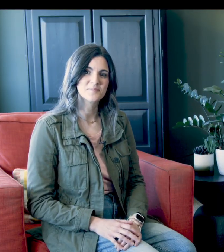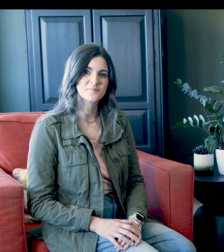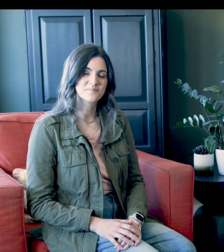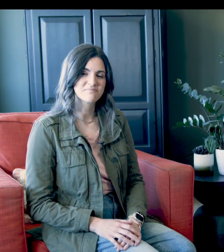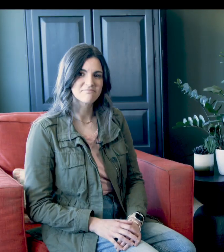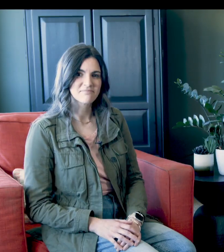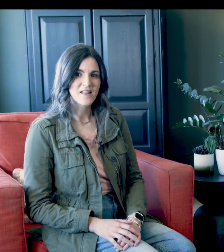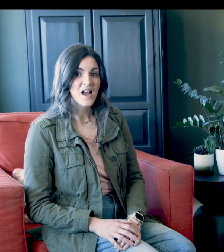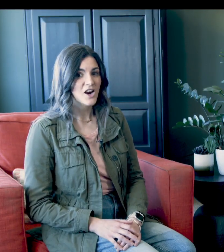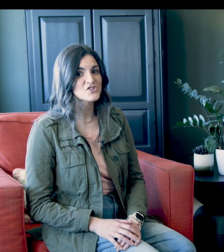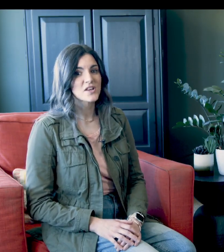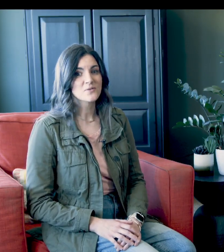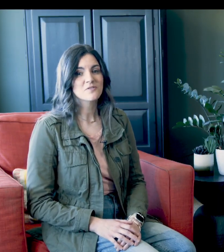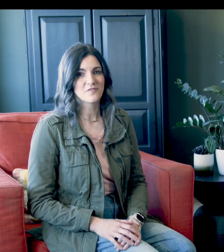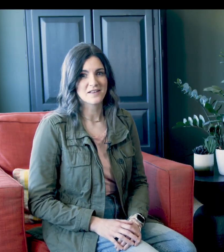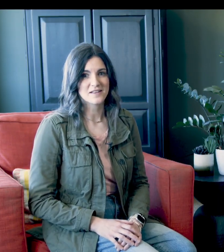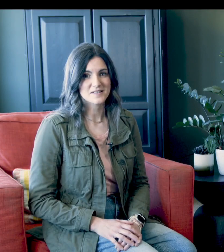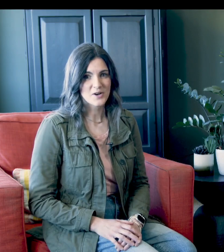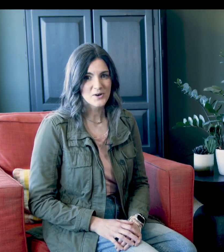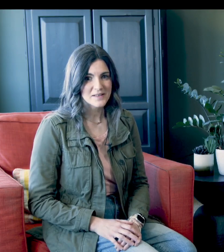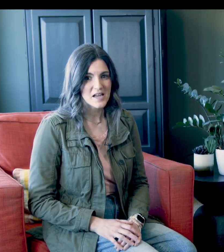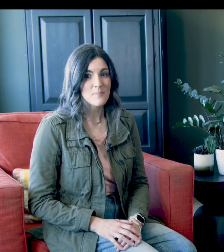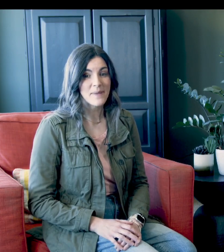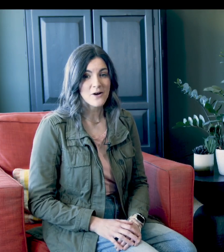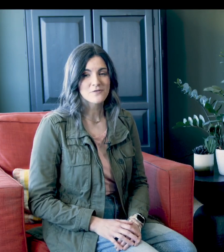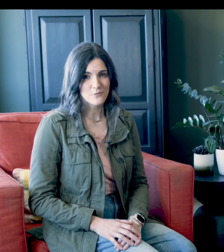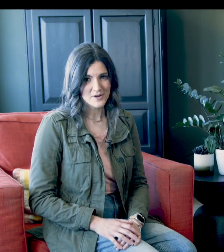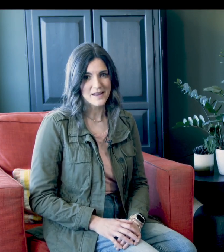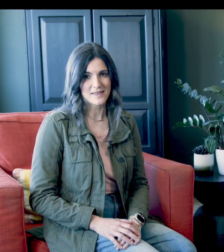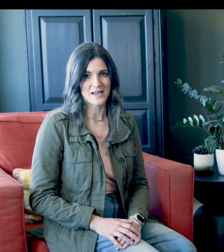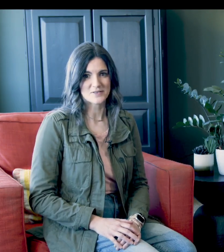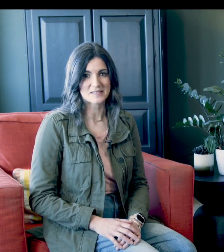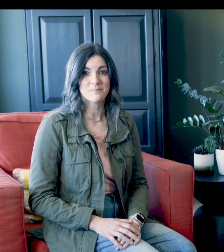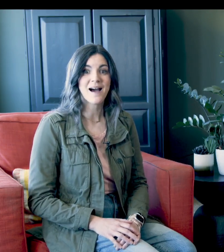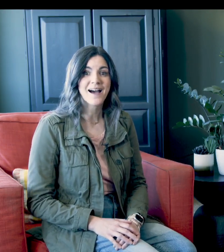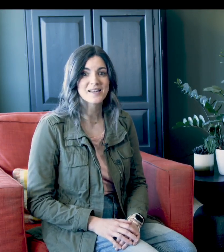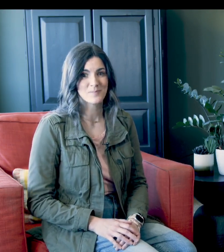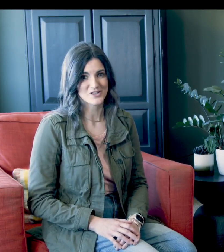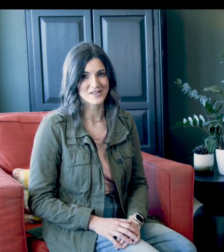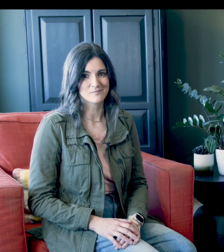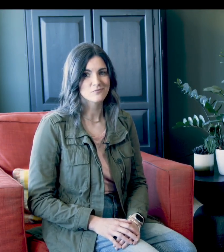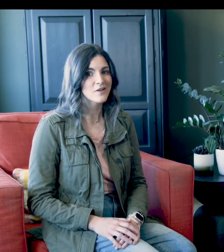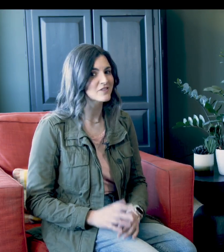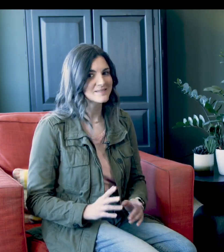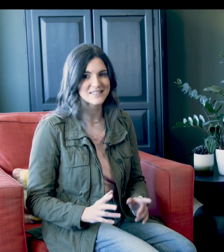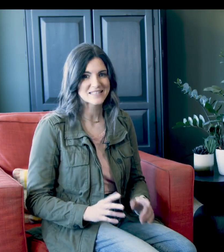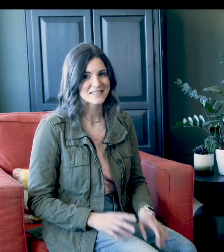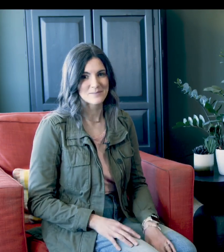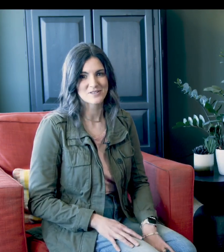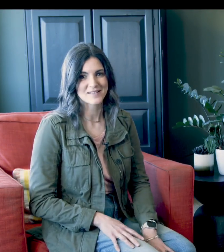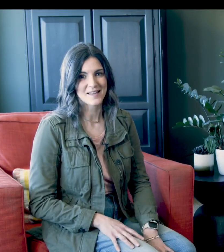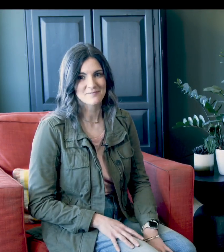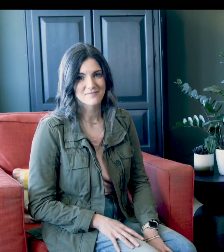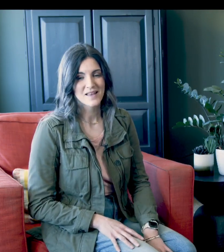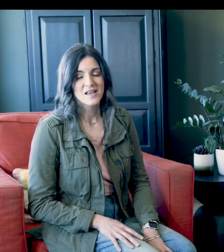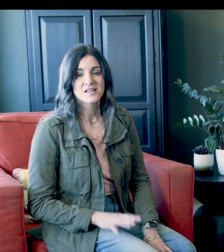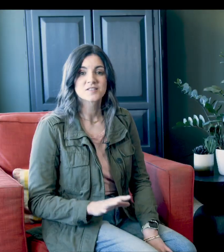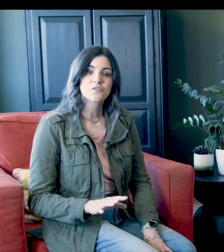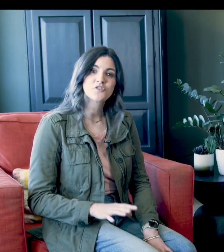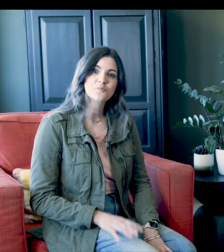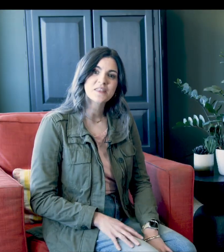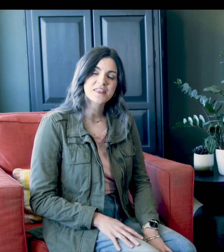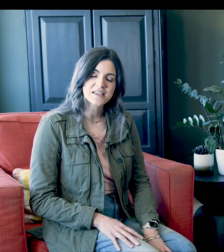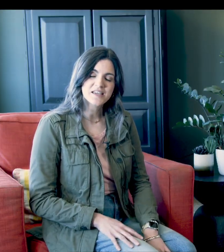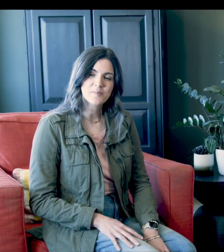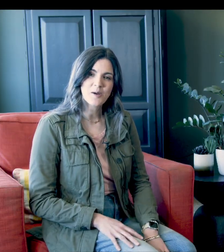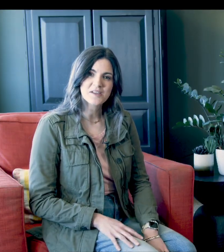your generosity. Our general fund is currently about $48,000 behind budget, roughly 16%. So